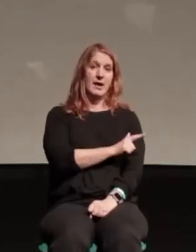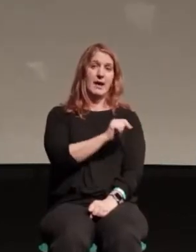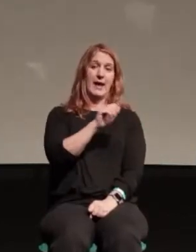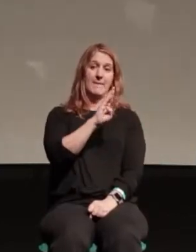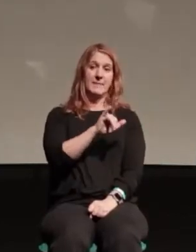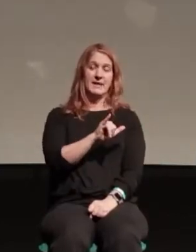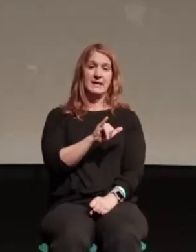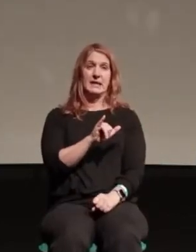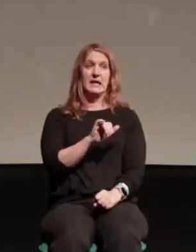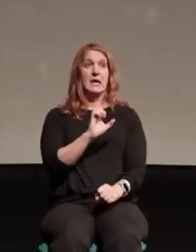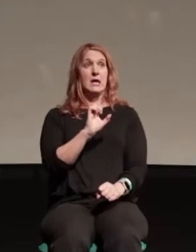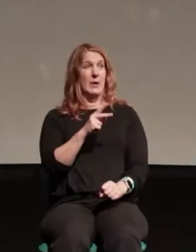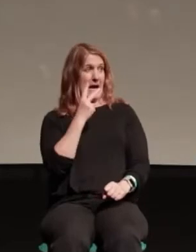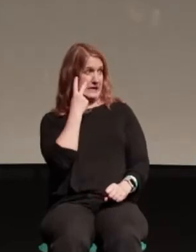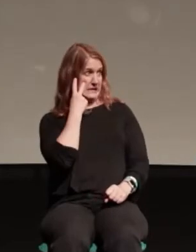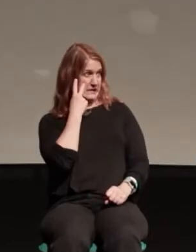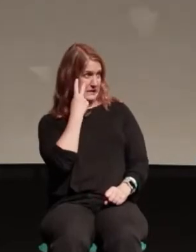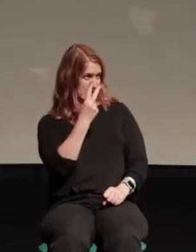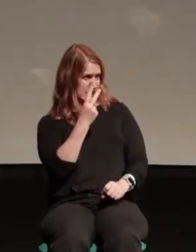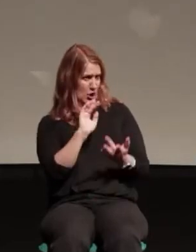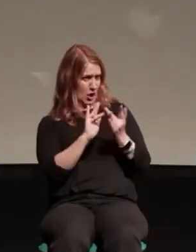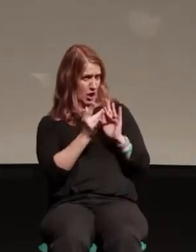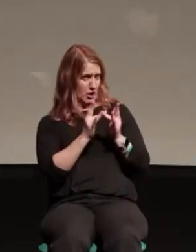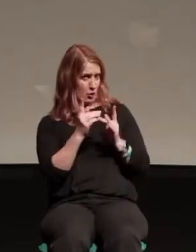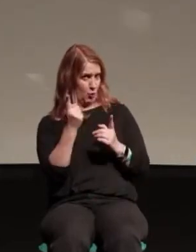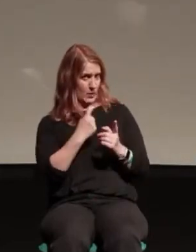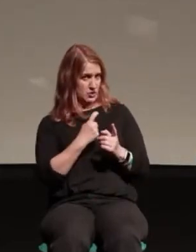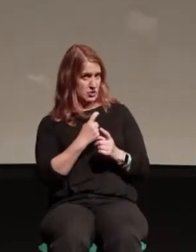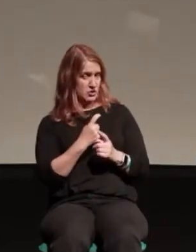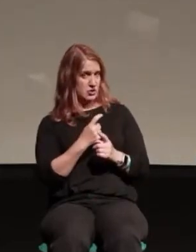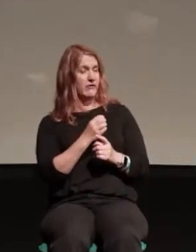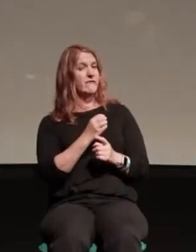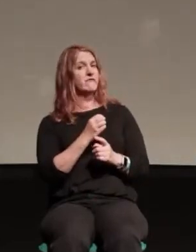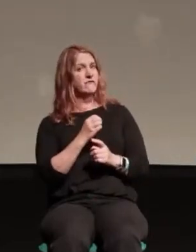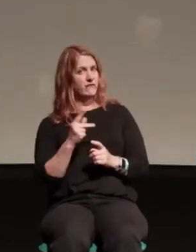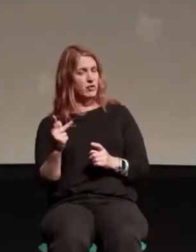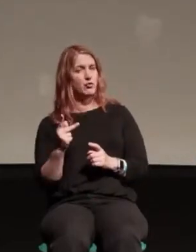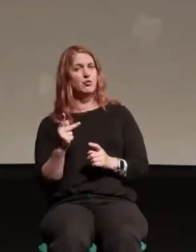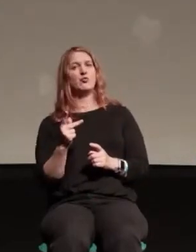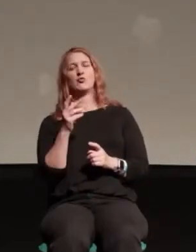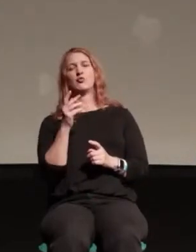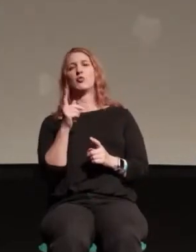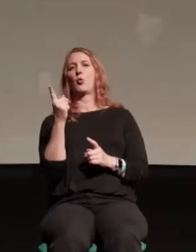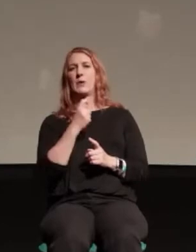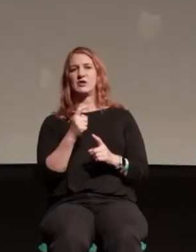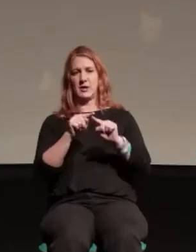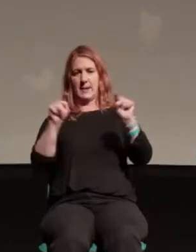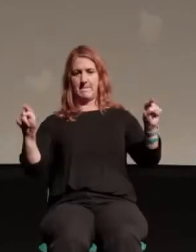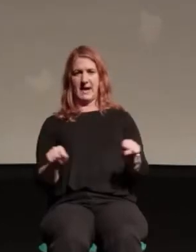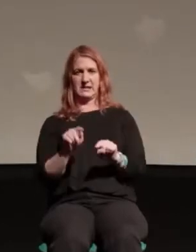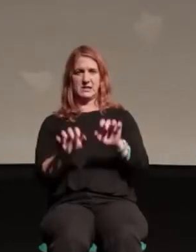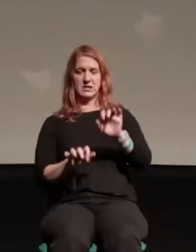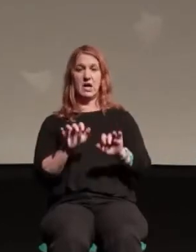So I actually see online that there are 3 questions in the question box.